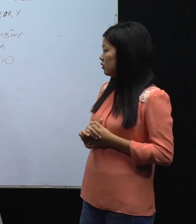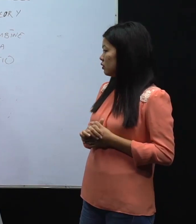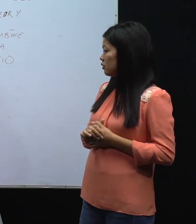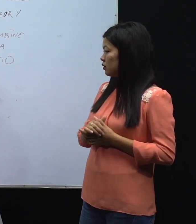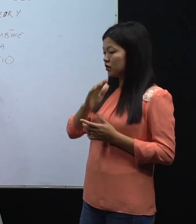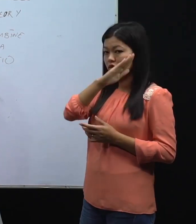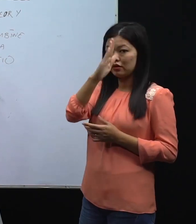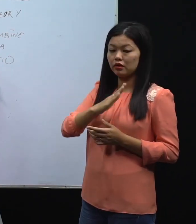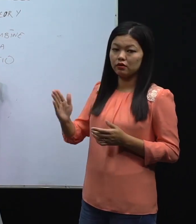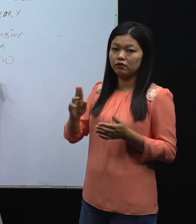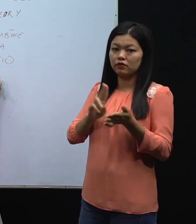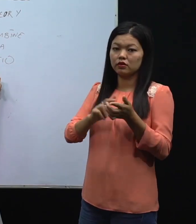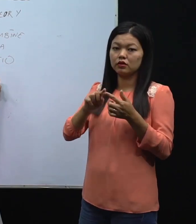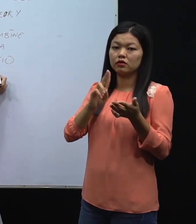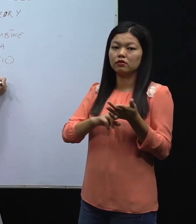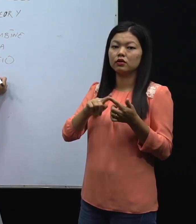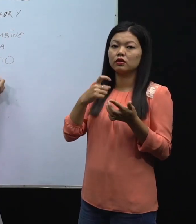never be created